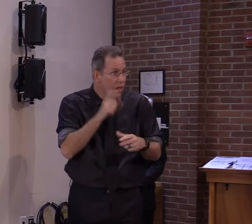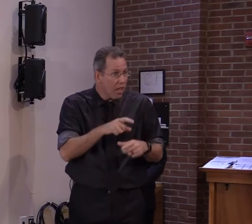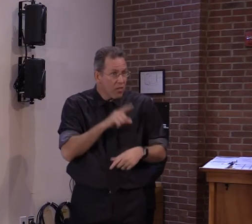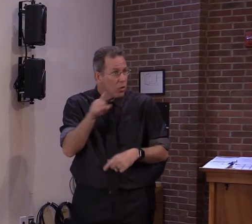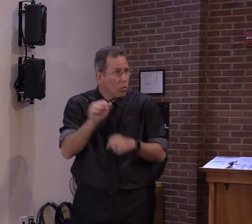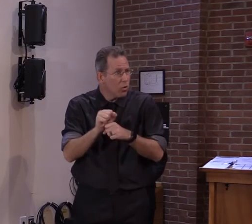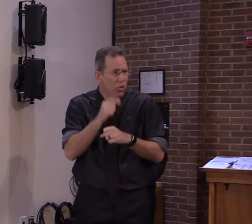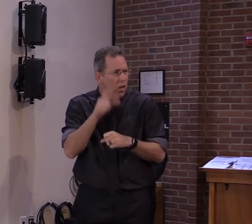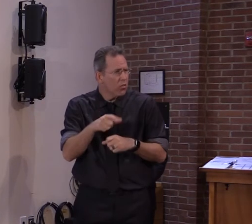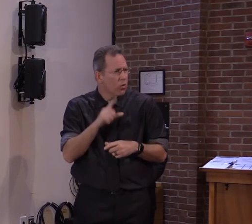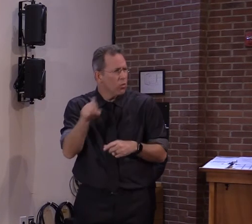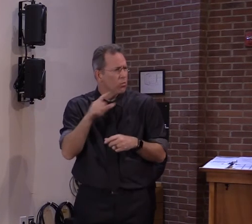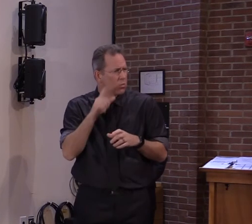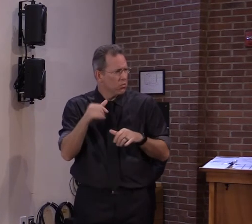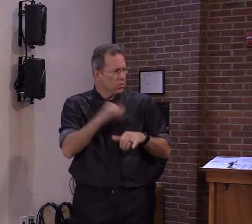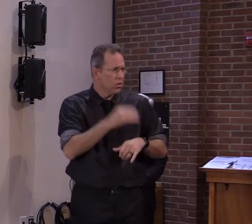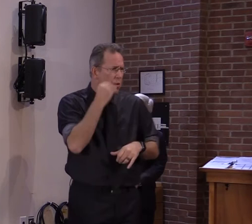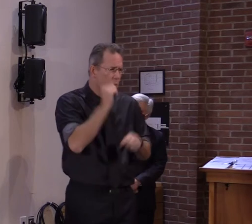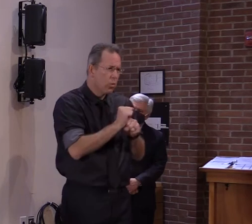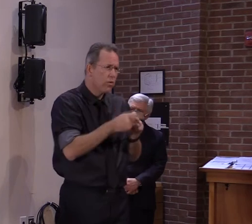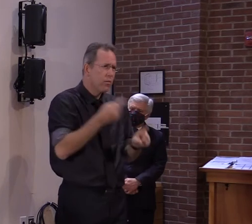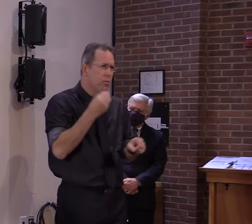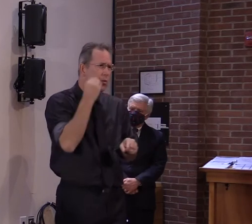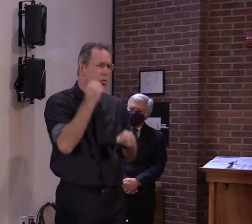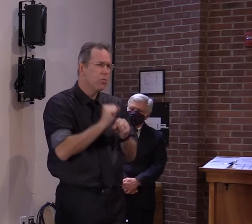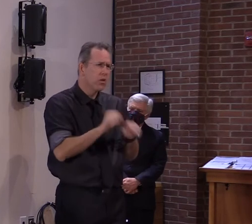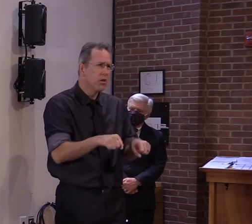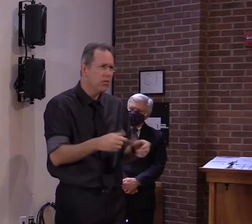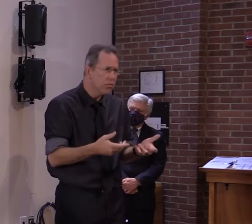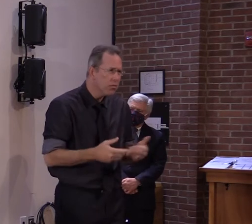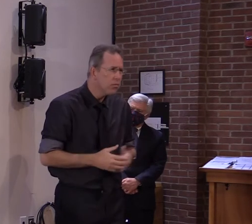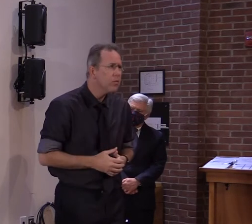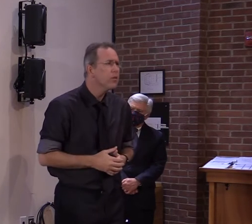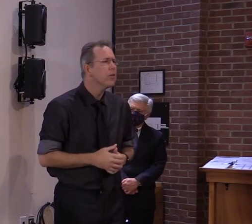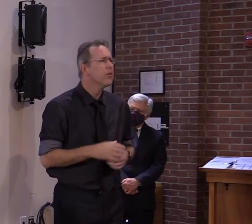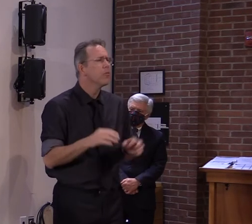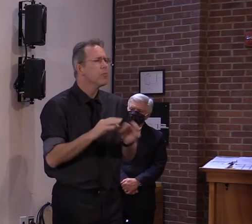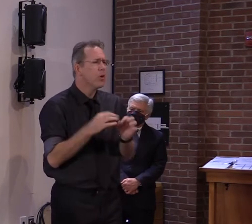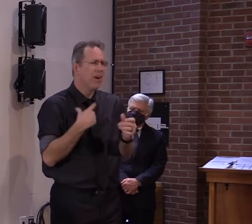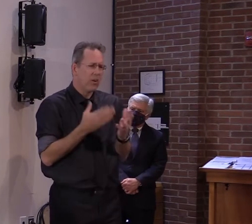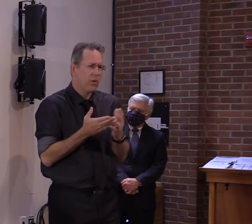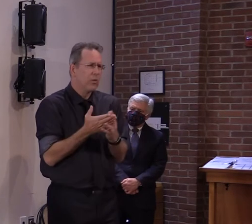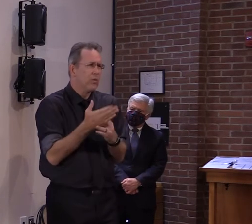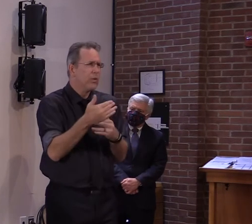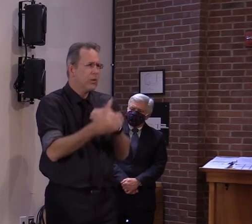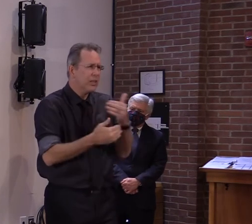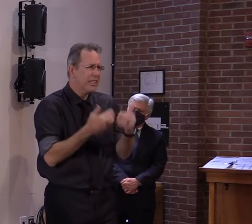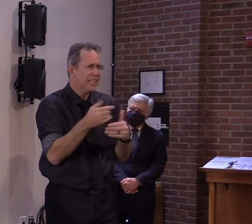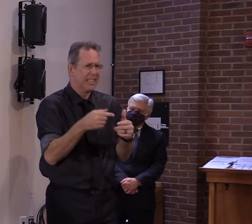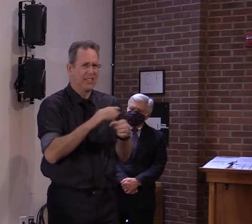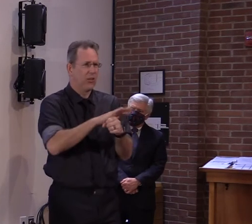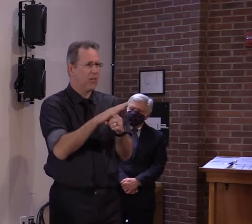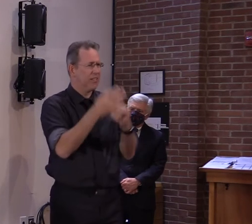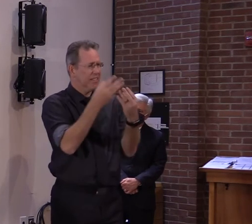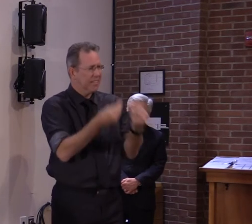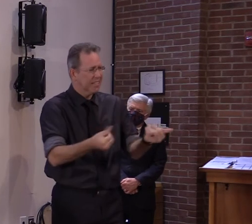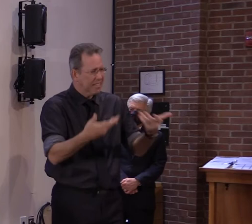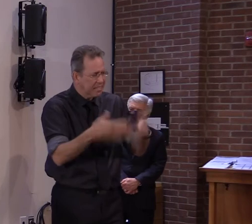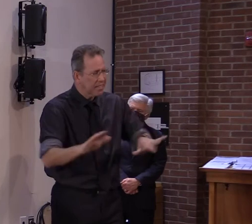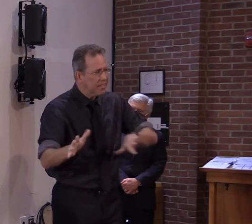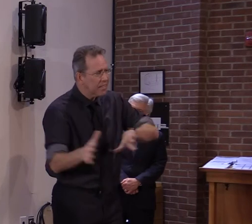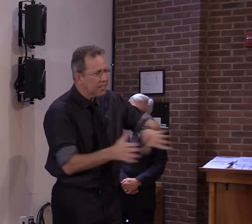do it. Until we get through this, and we're just asking everyone to use some common sense and step up and do the right thing. And there is